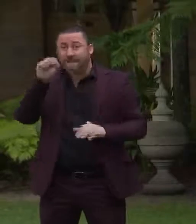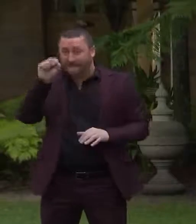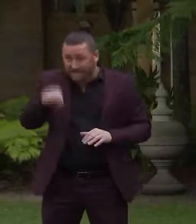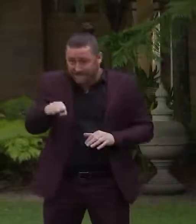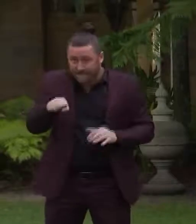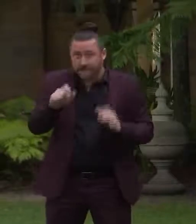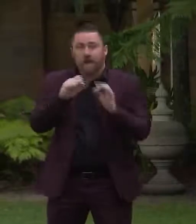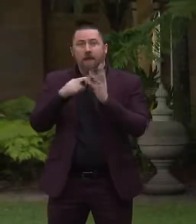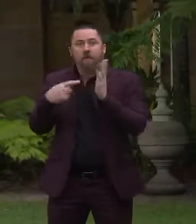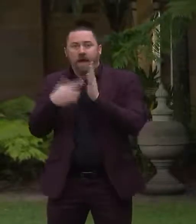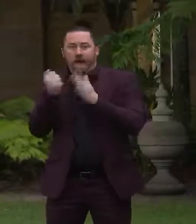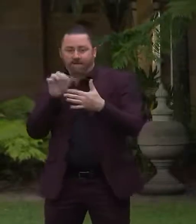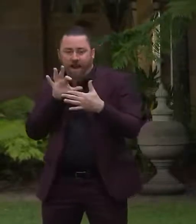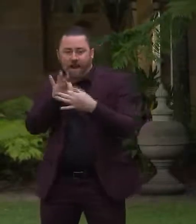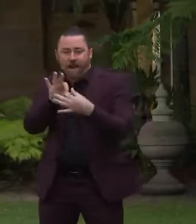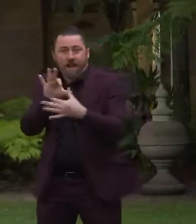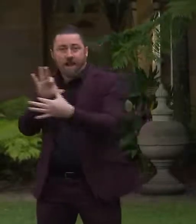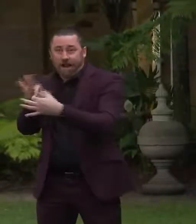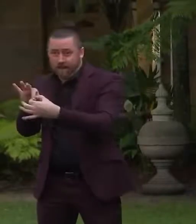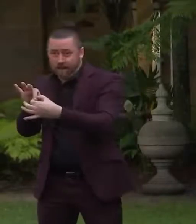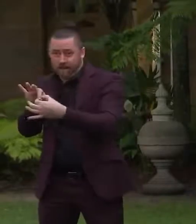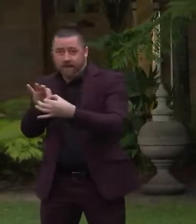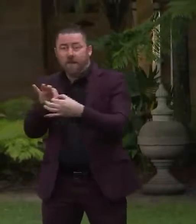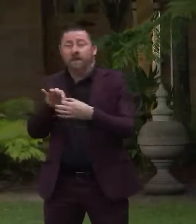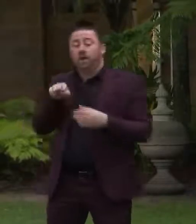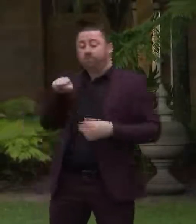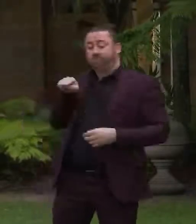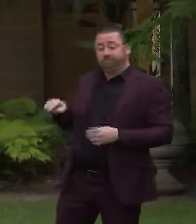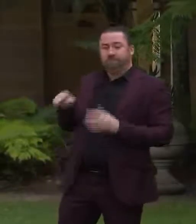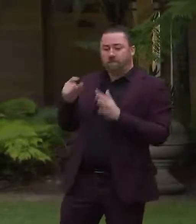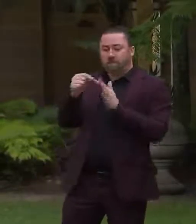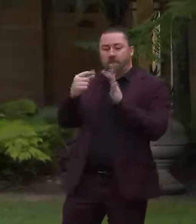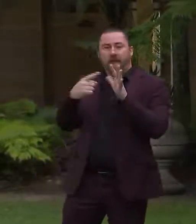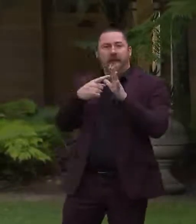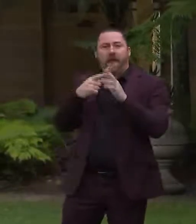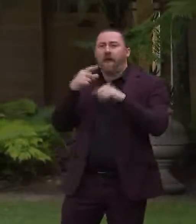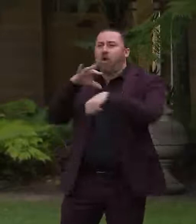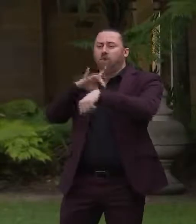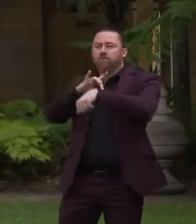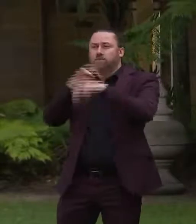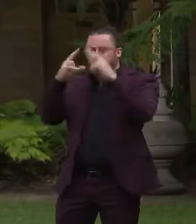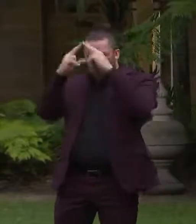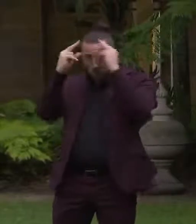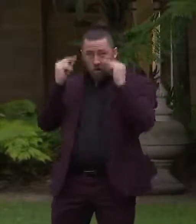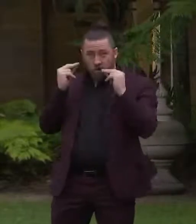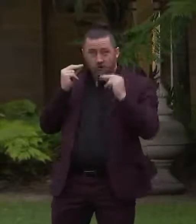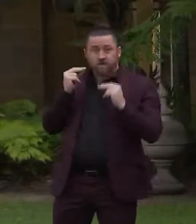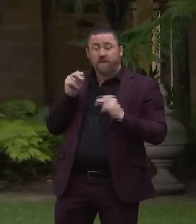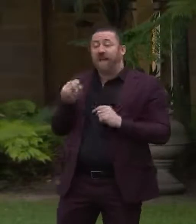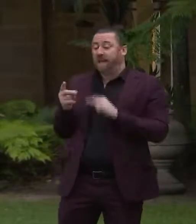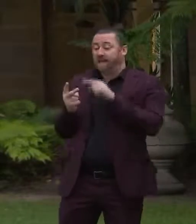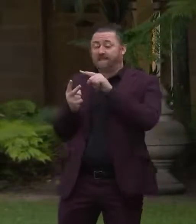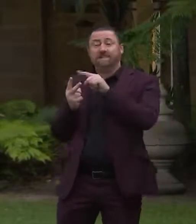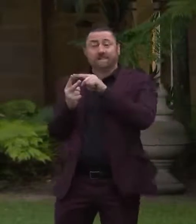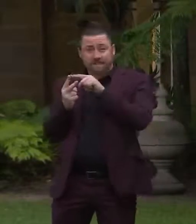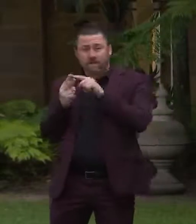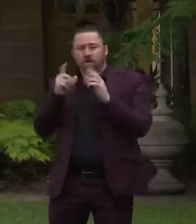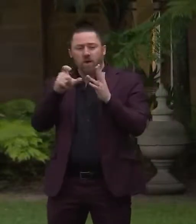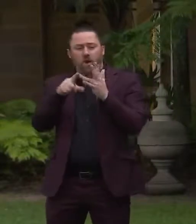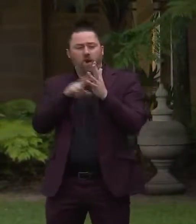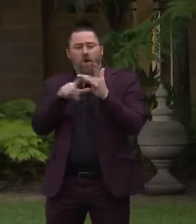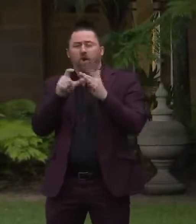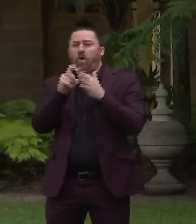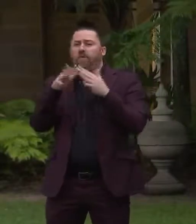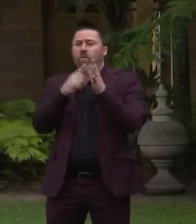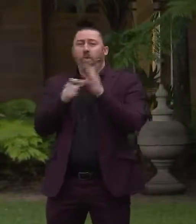they are linked to the PA nurse. So it is another nurse at that PA COVID ward.